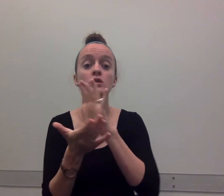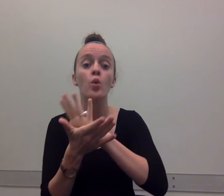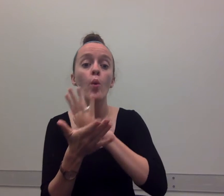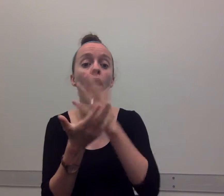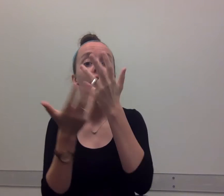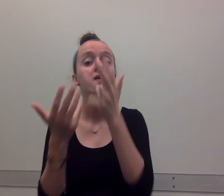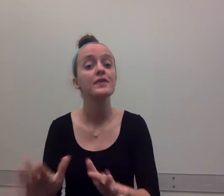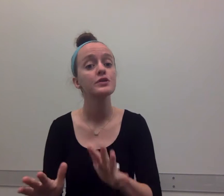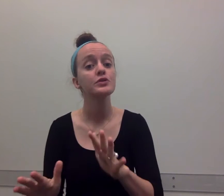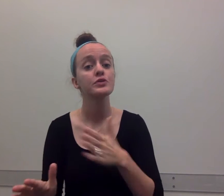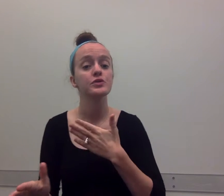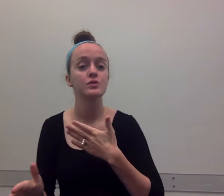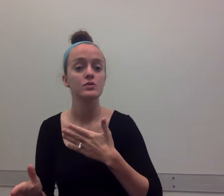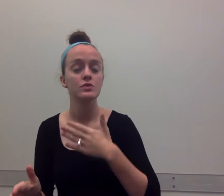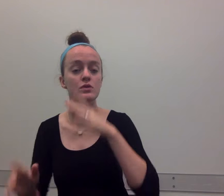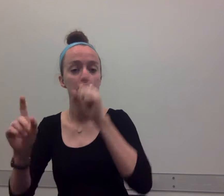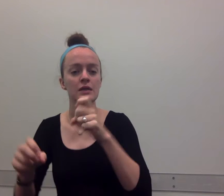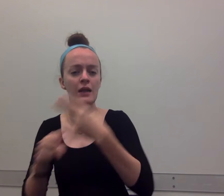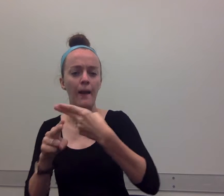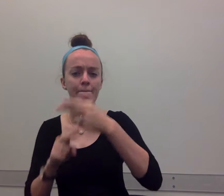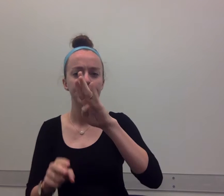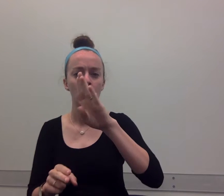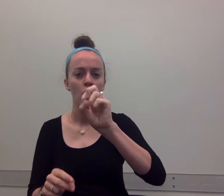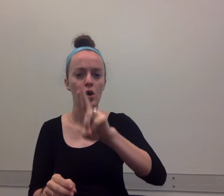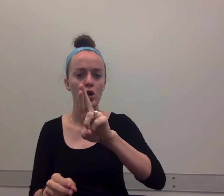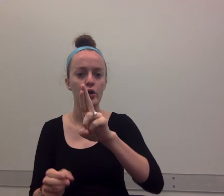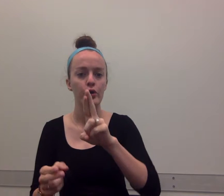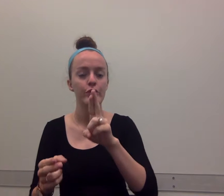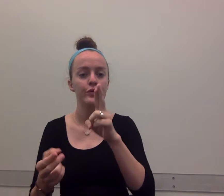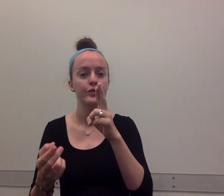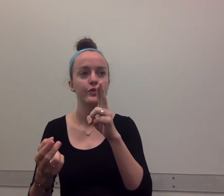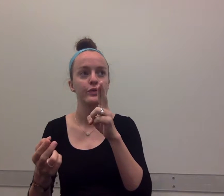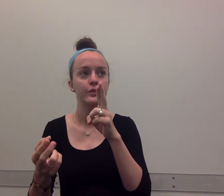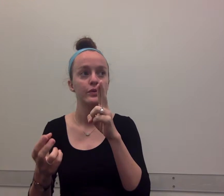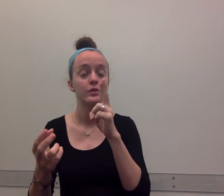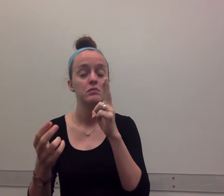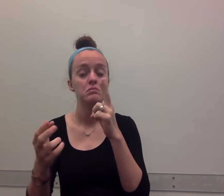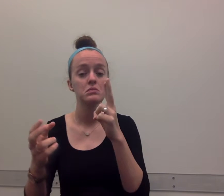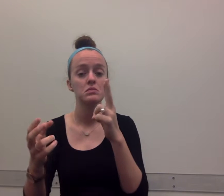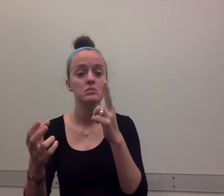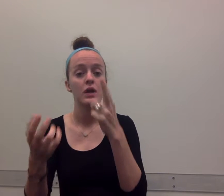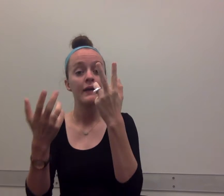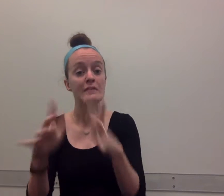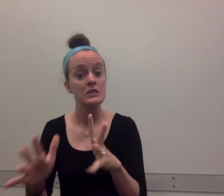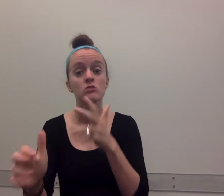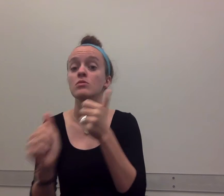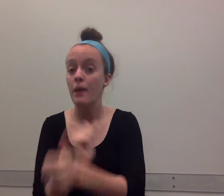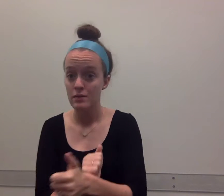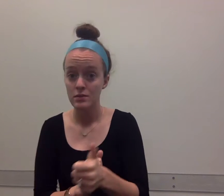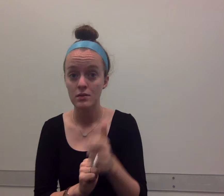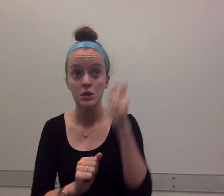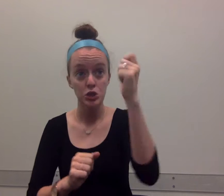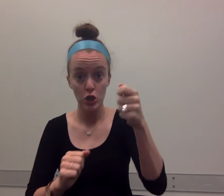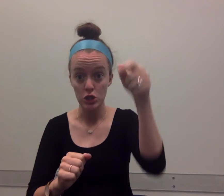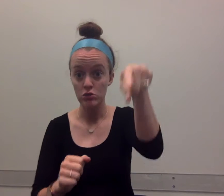took my bar examination, the judge hired me to come work for him. So I worked for the